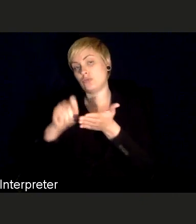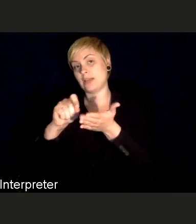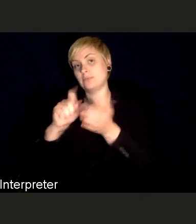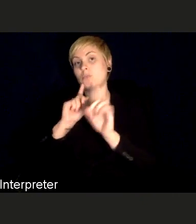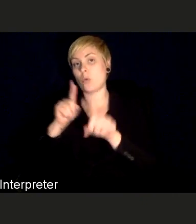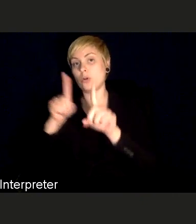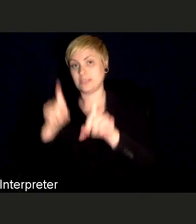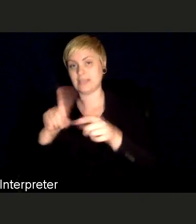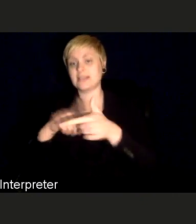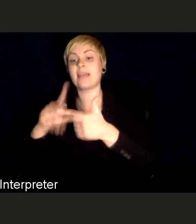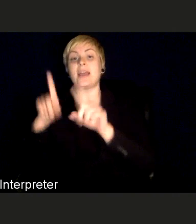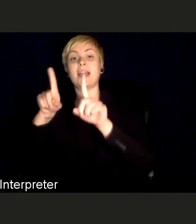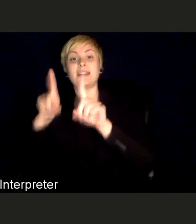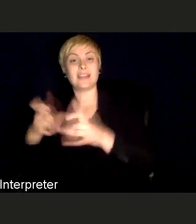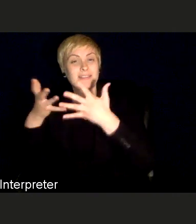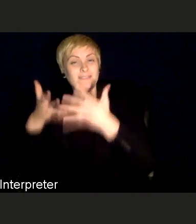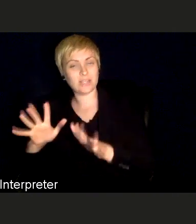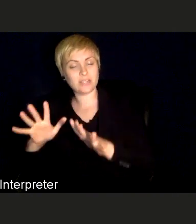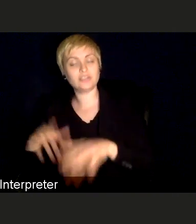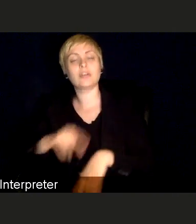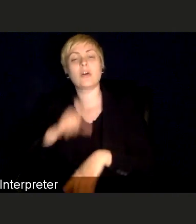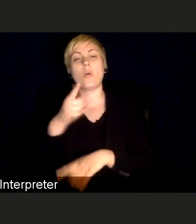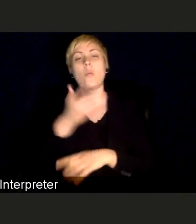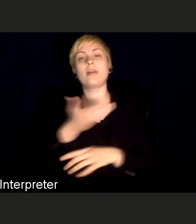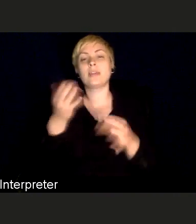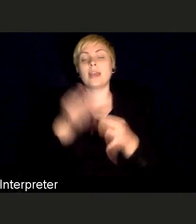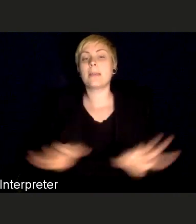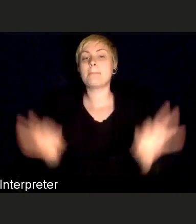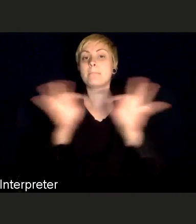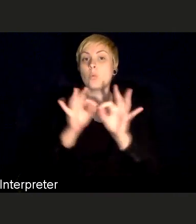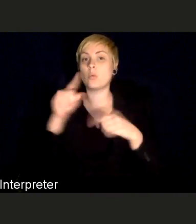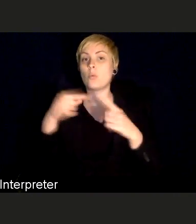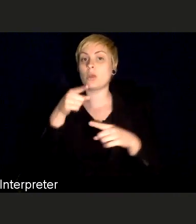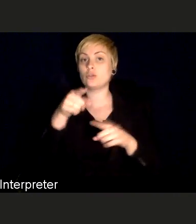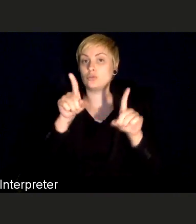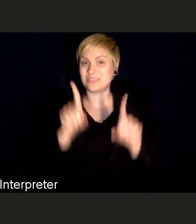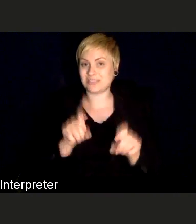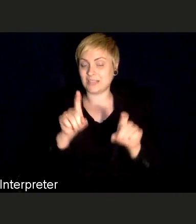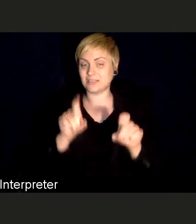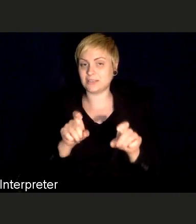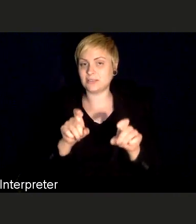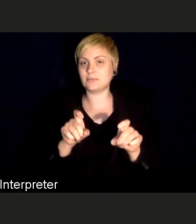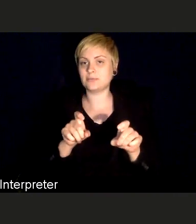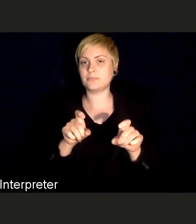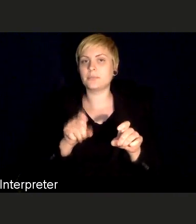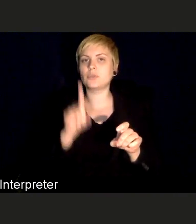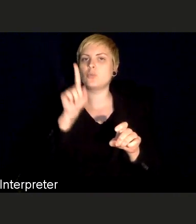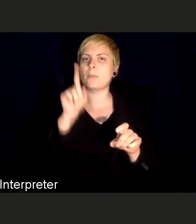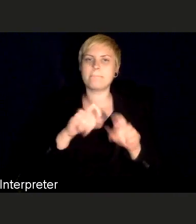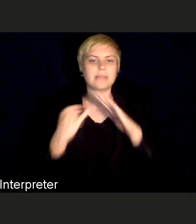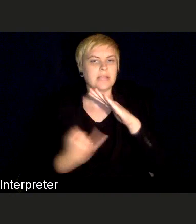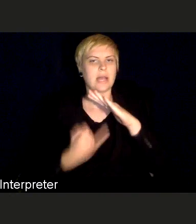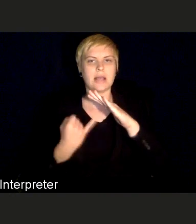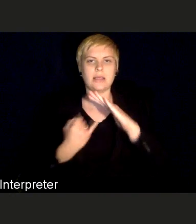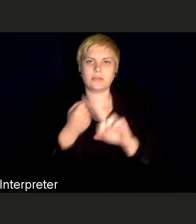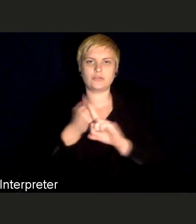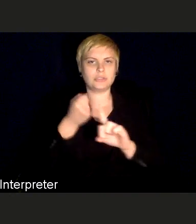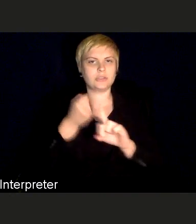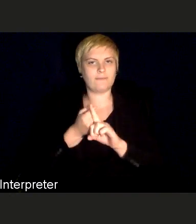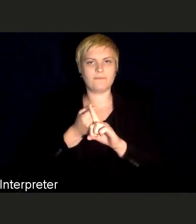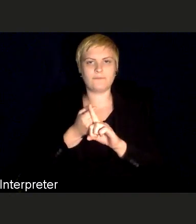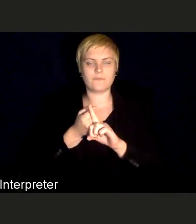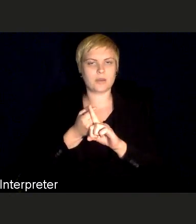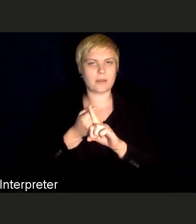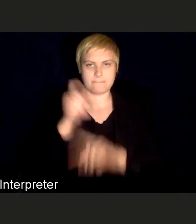of the things that's critically important is when you are tested, you then need to self-quarantine yourself for sure. So